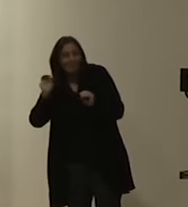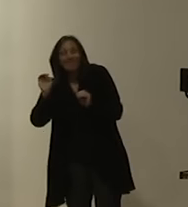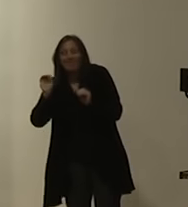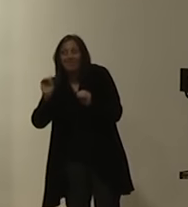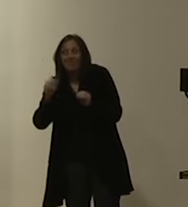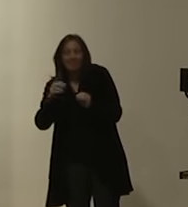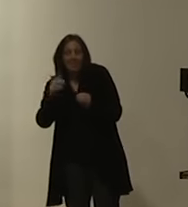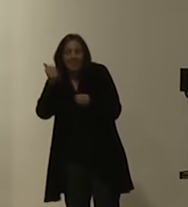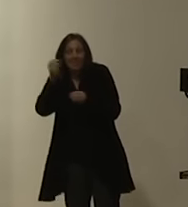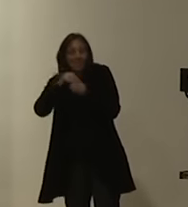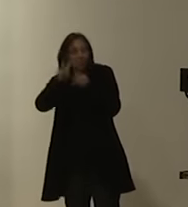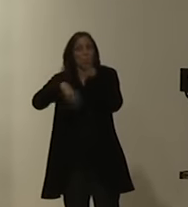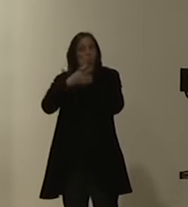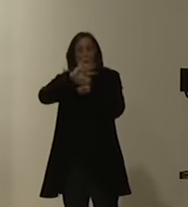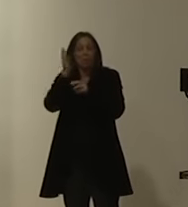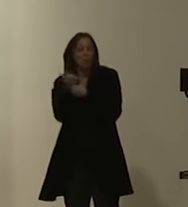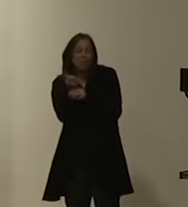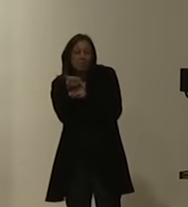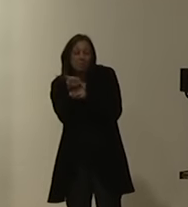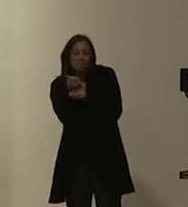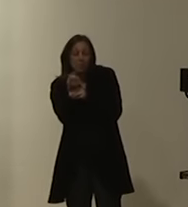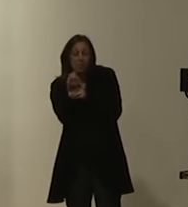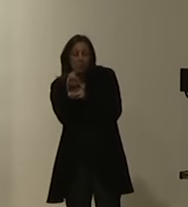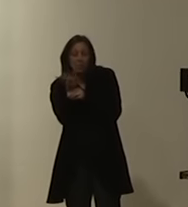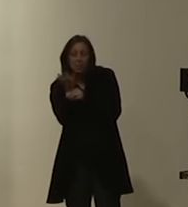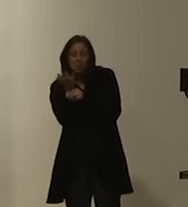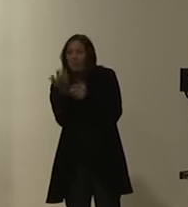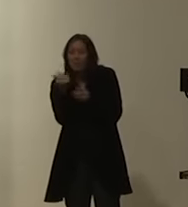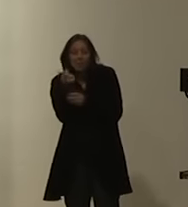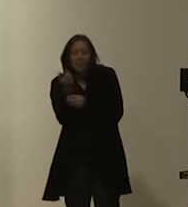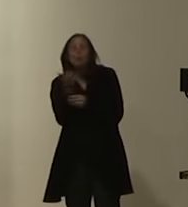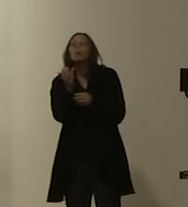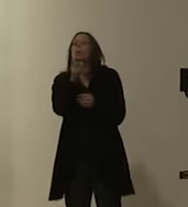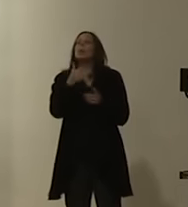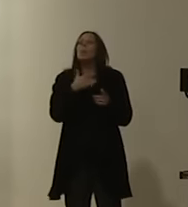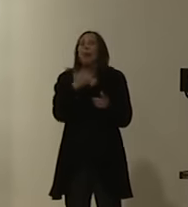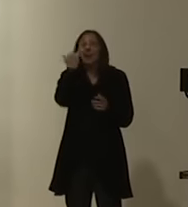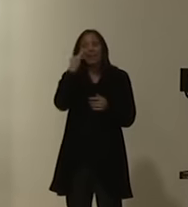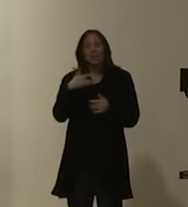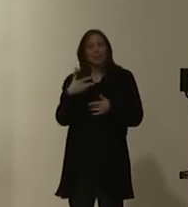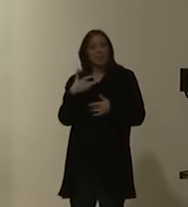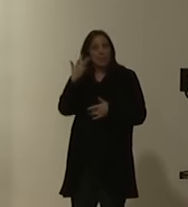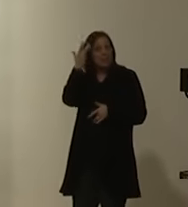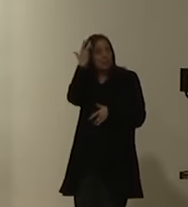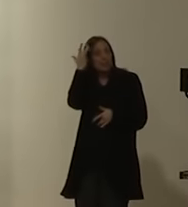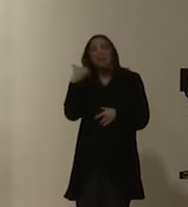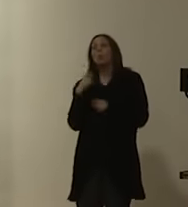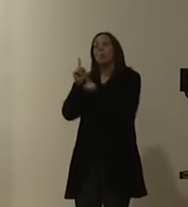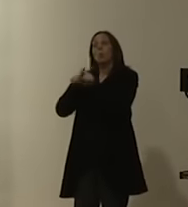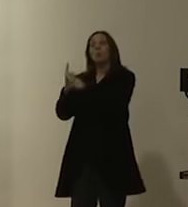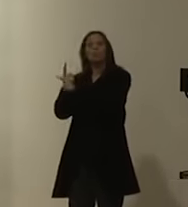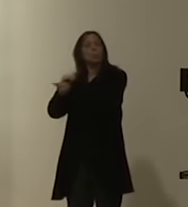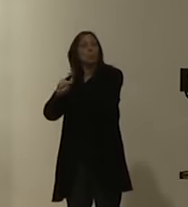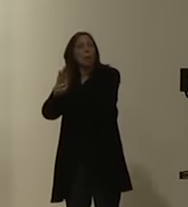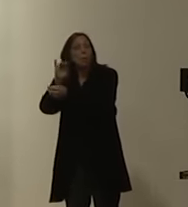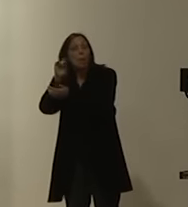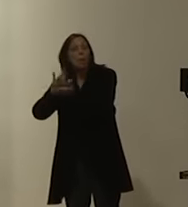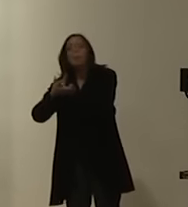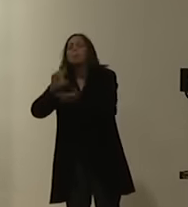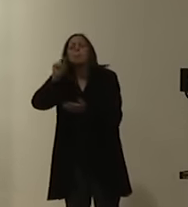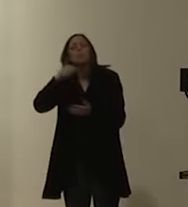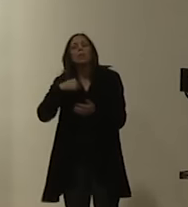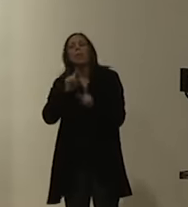think people do when they're sick? They go to traditional healers or whoever is there. And her grandfather was a traditional healer. He felt